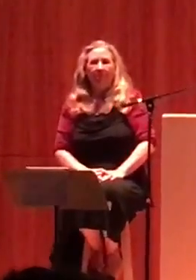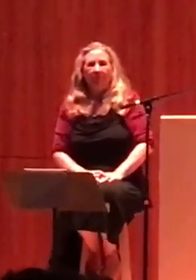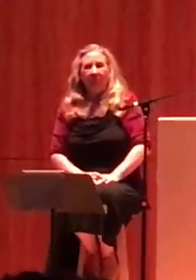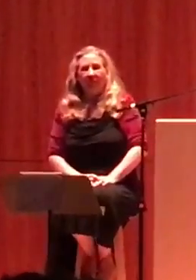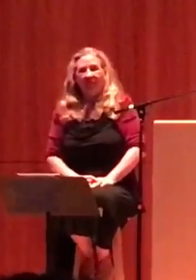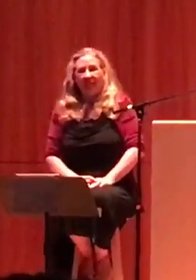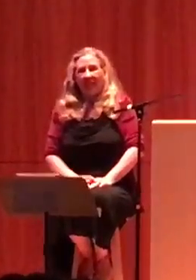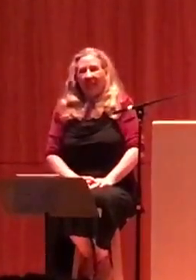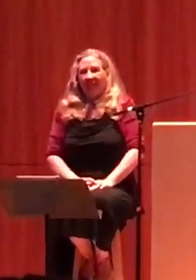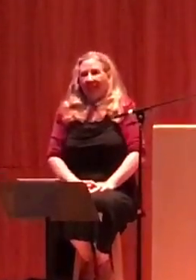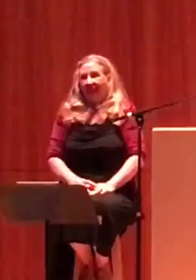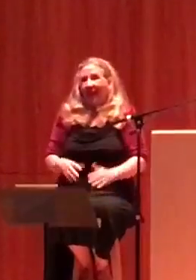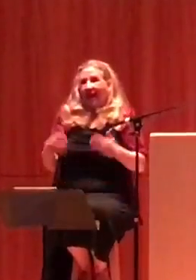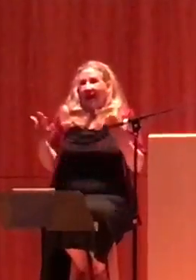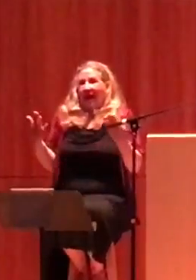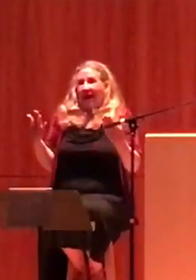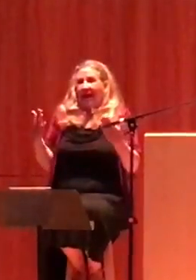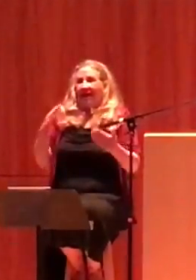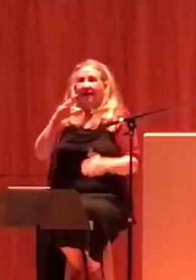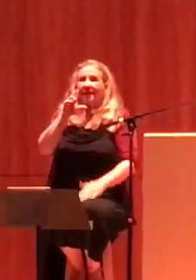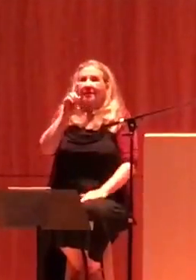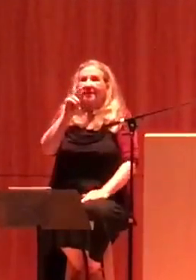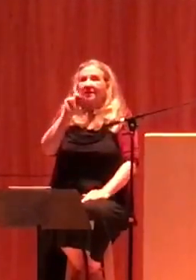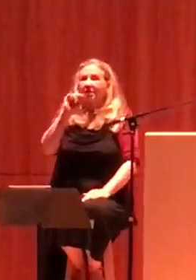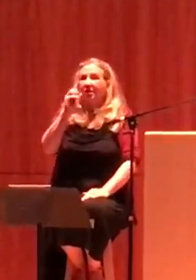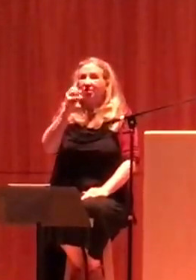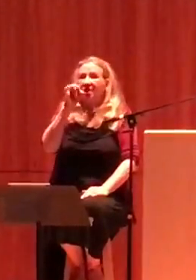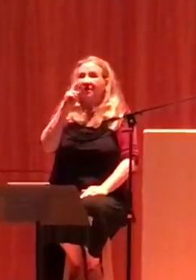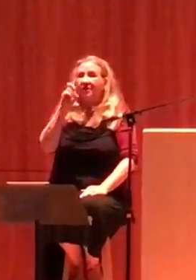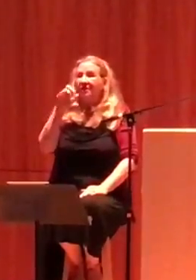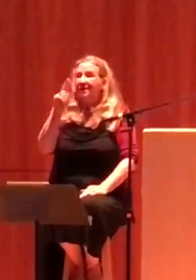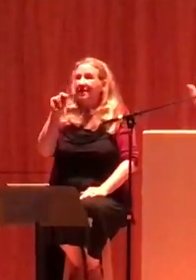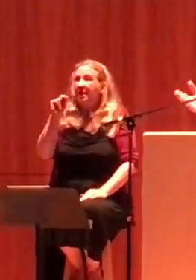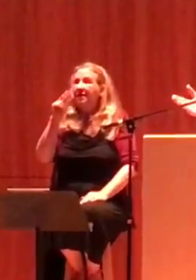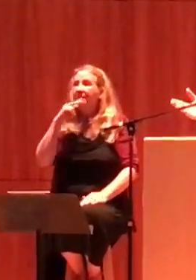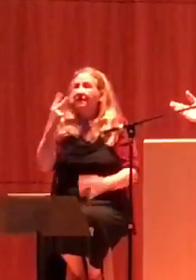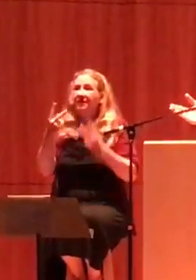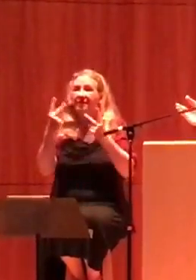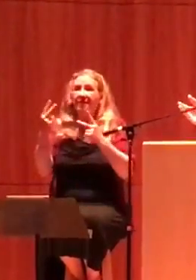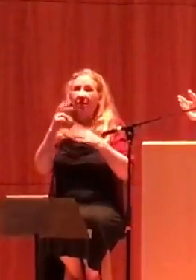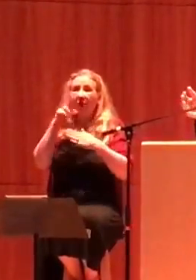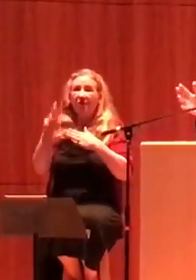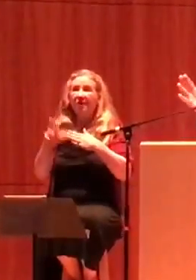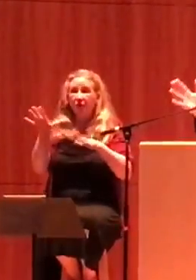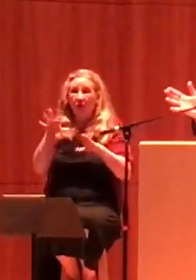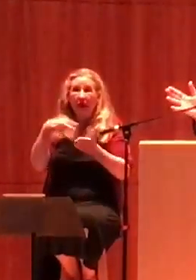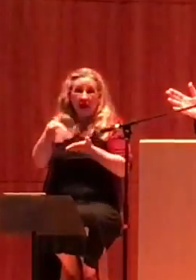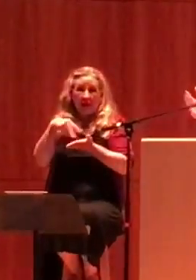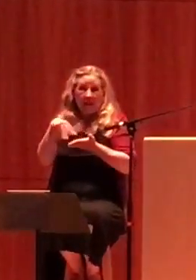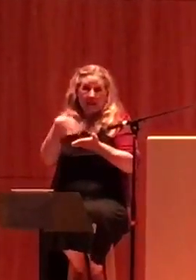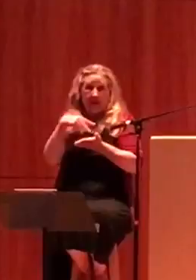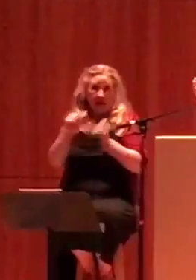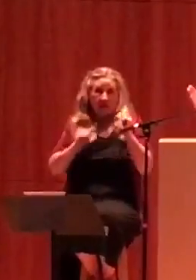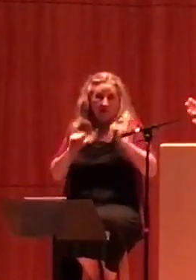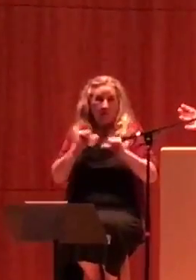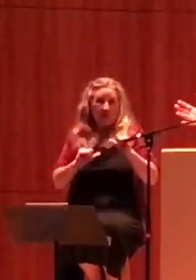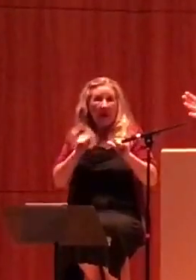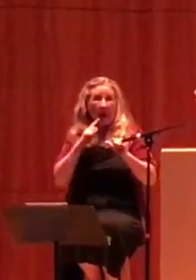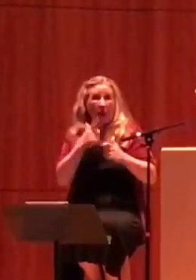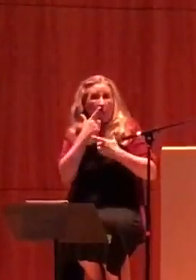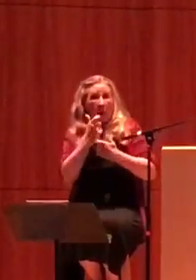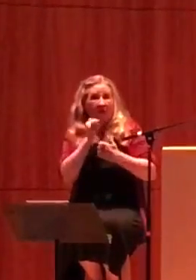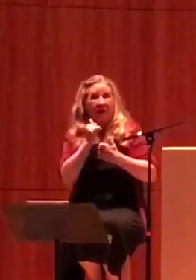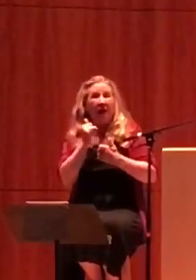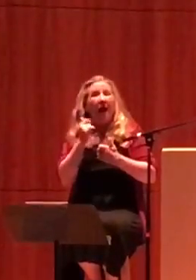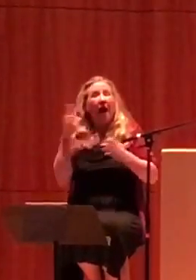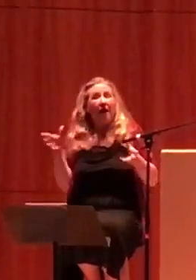I not performing, I would just tell you, I know Don Jefferson is back for Visit Rochester. Don is doing a dance recital, so I will be here for that one. I encourage